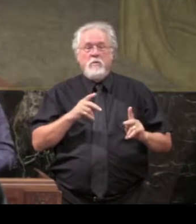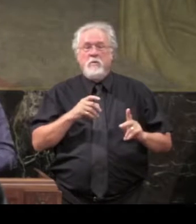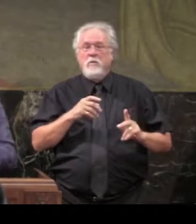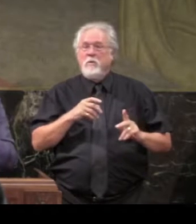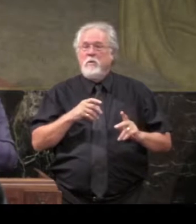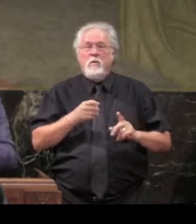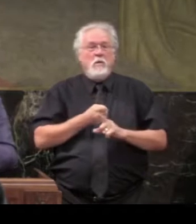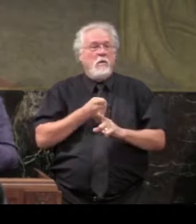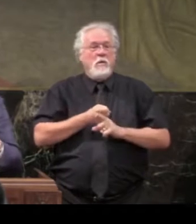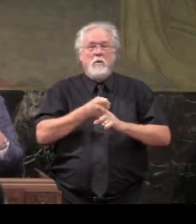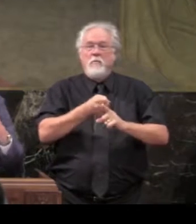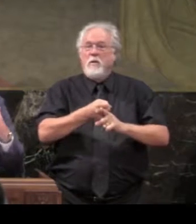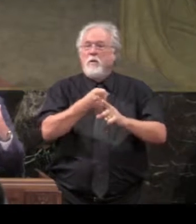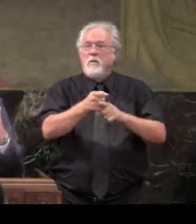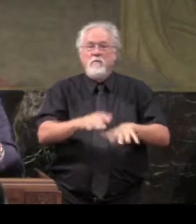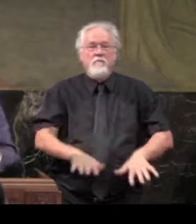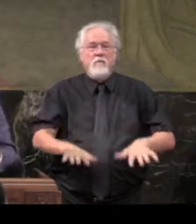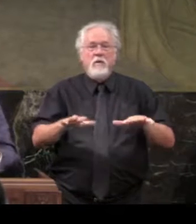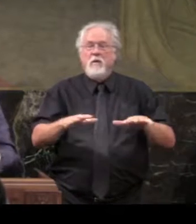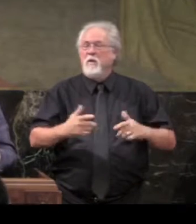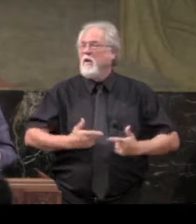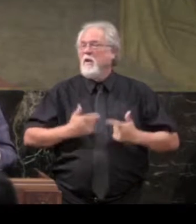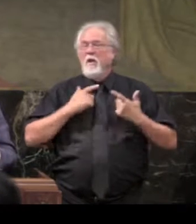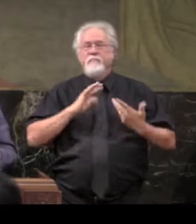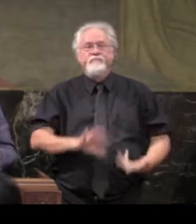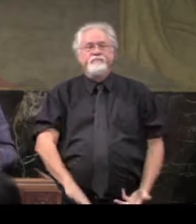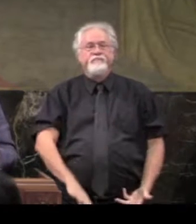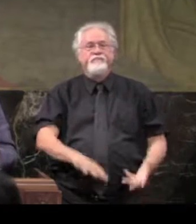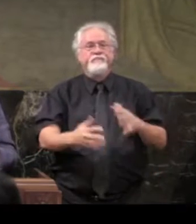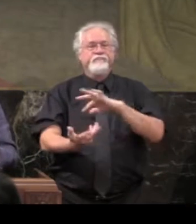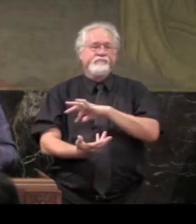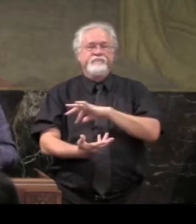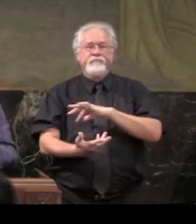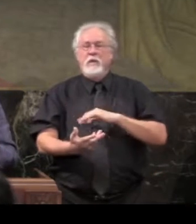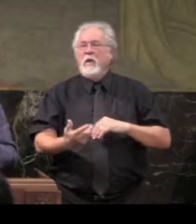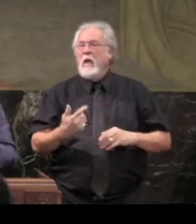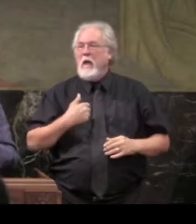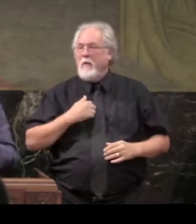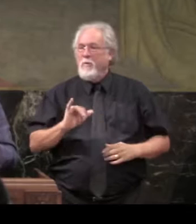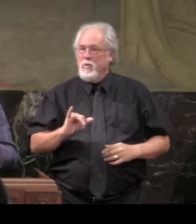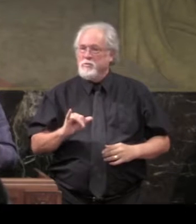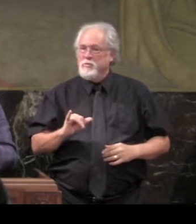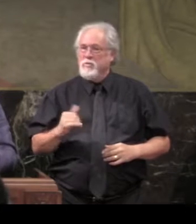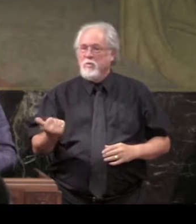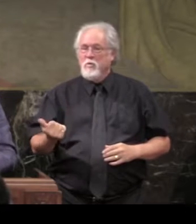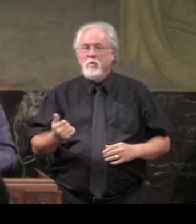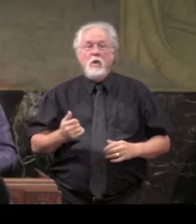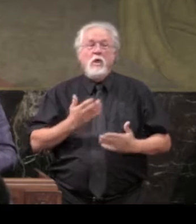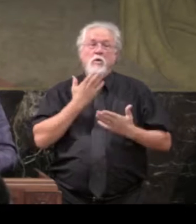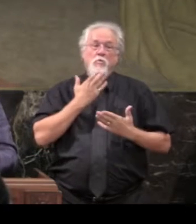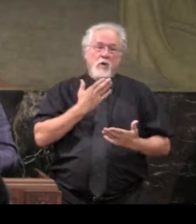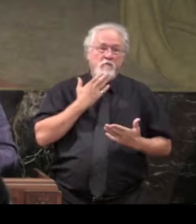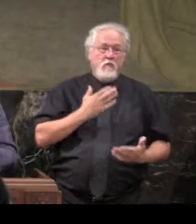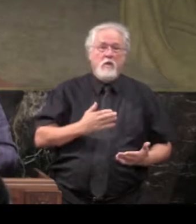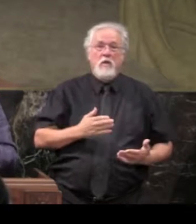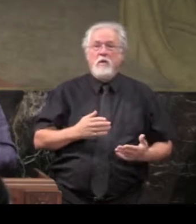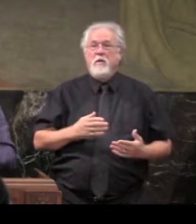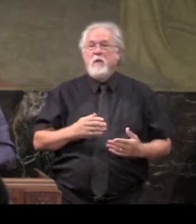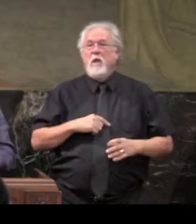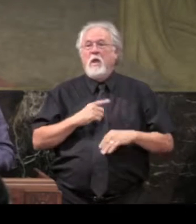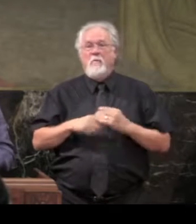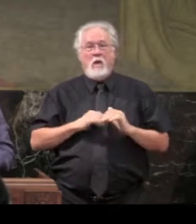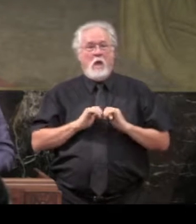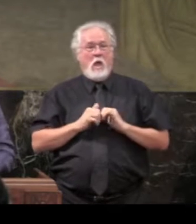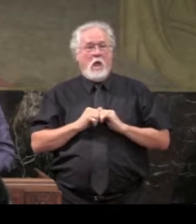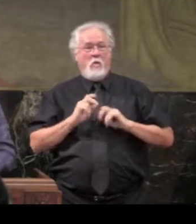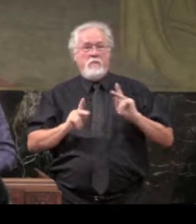adversely impacted by these floods, their lives have been turned upside down. I'm also have been very gratified about the